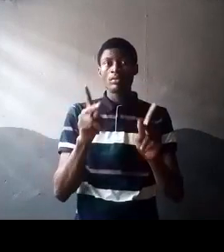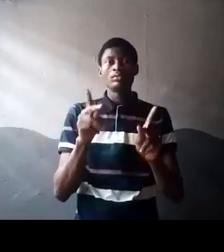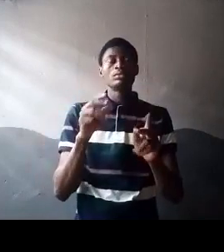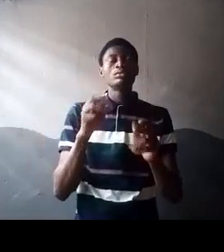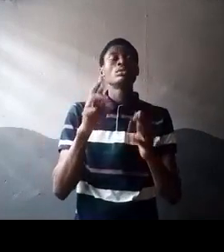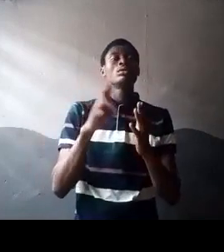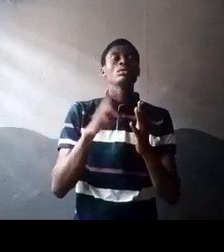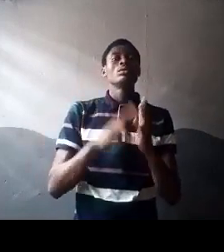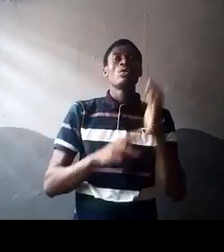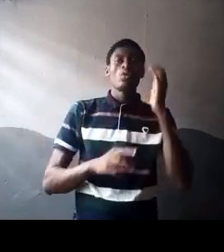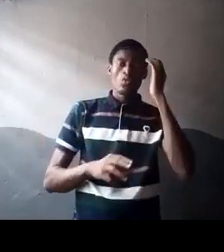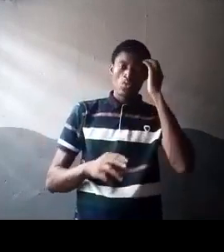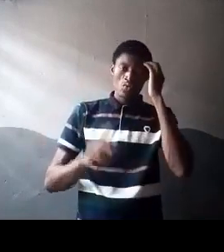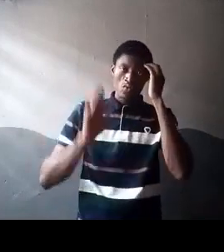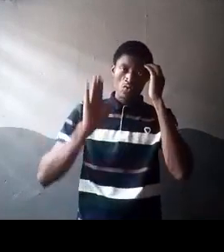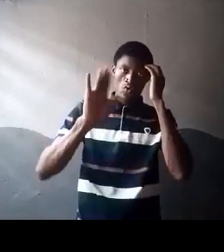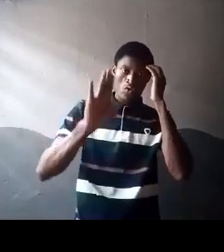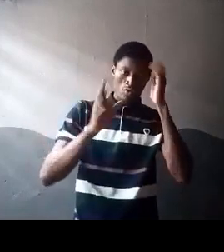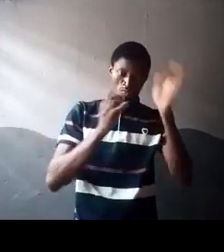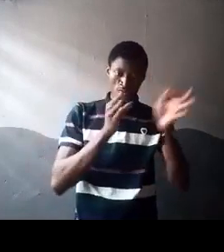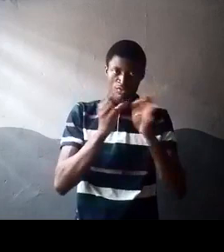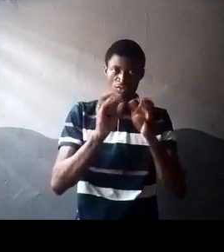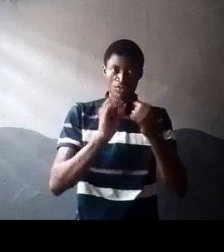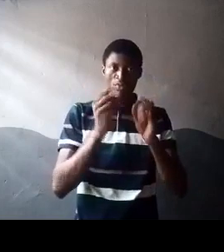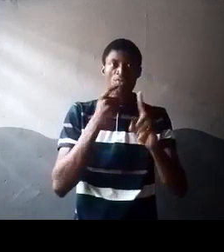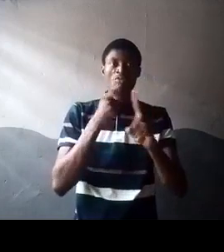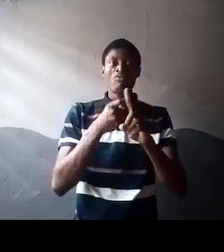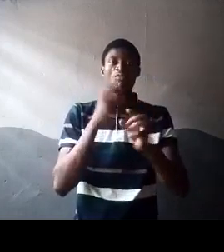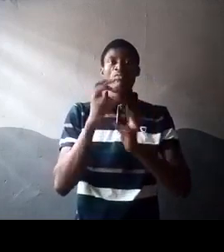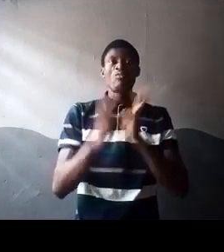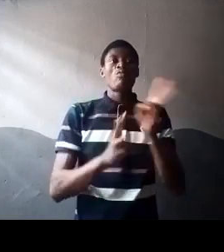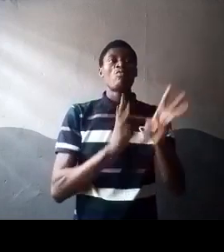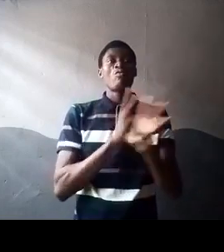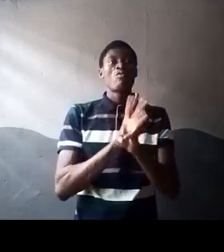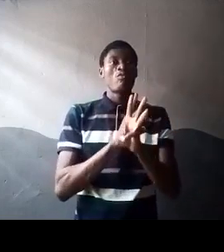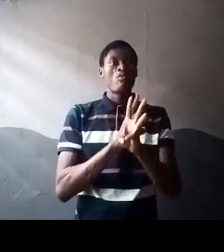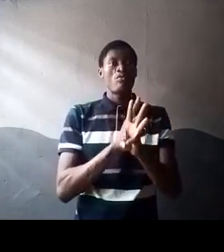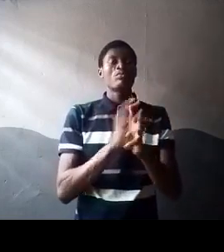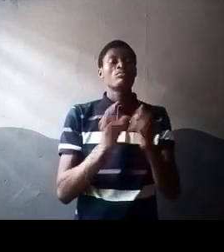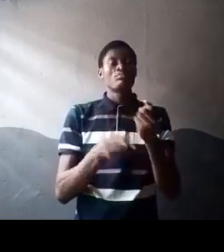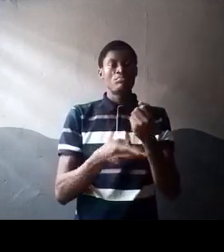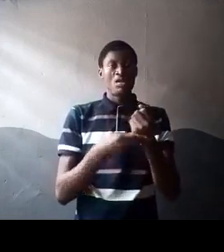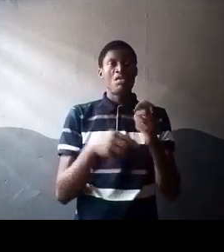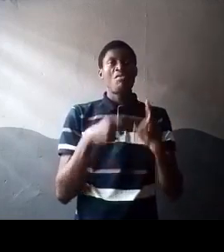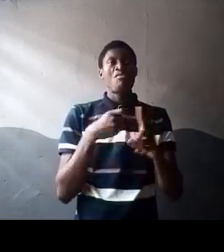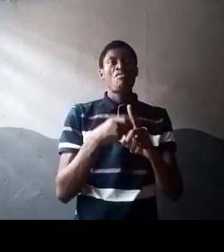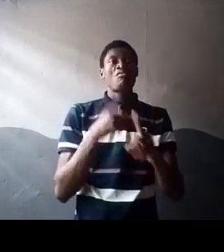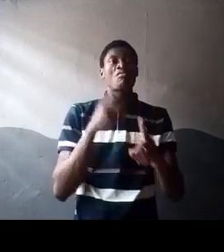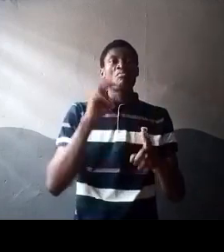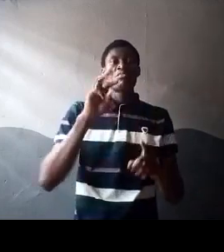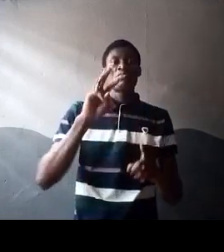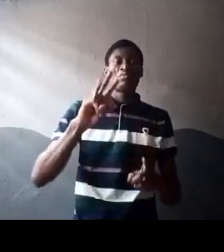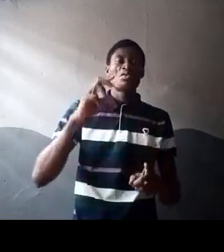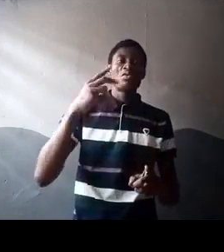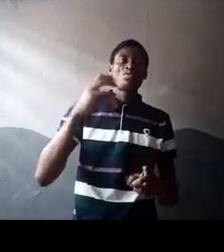Bank, knows that your figure is from the WHO or UNICEF or whatever